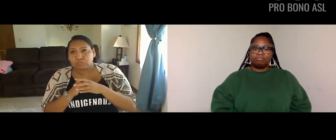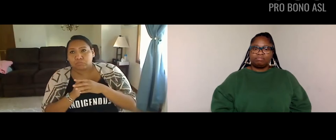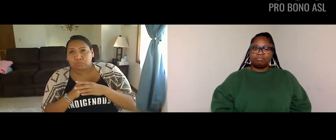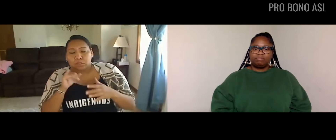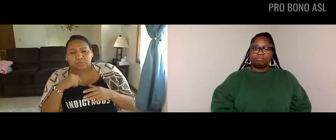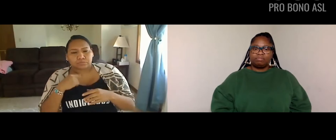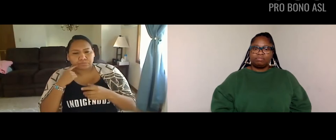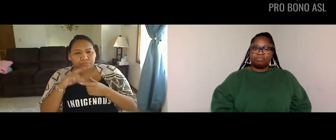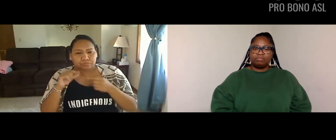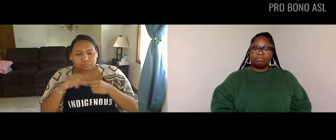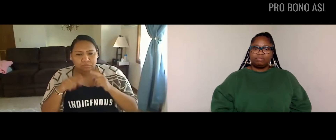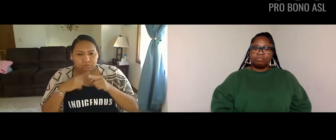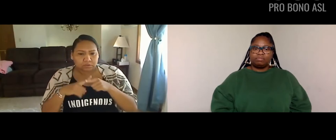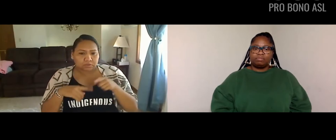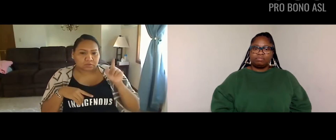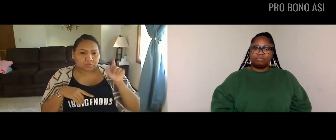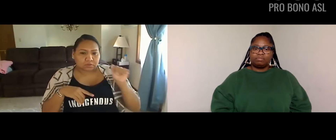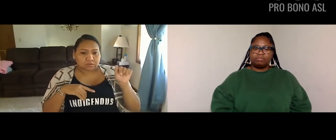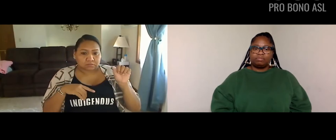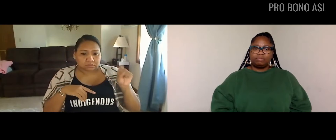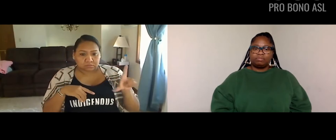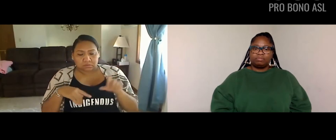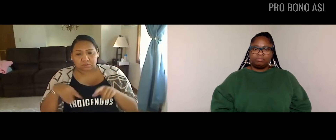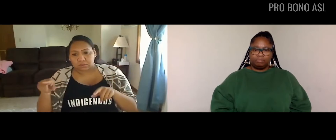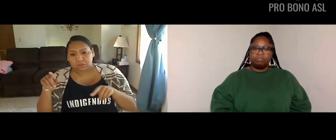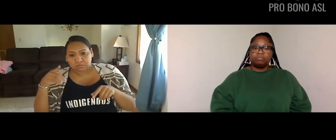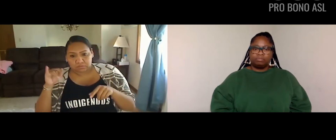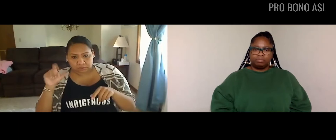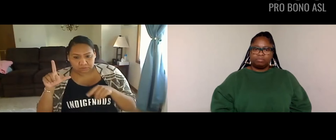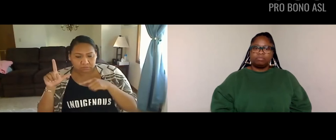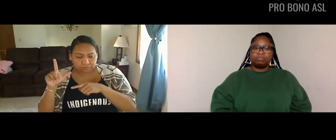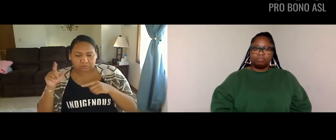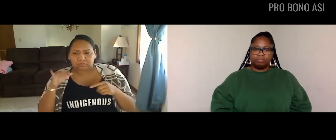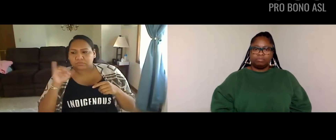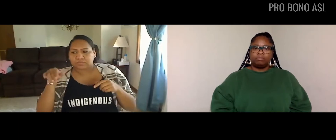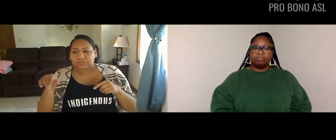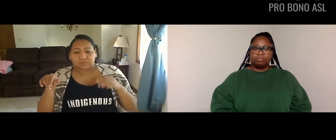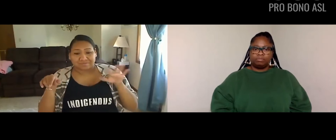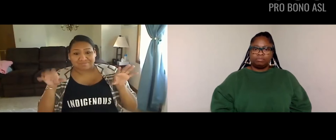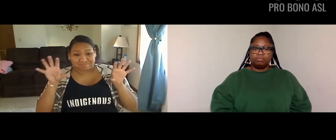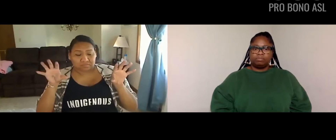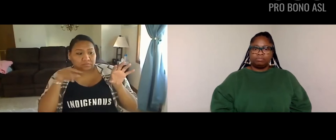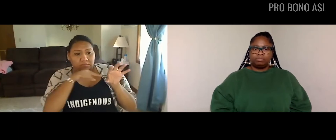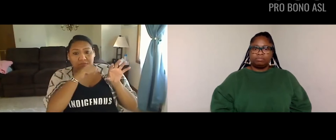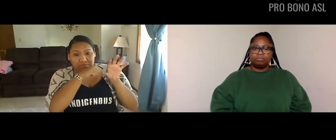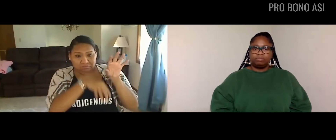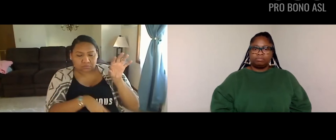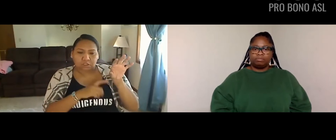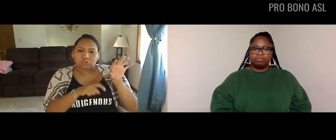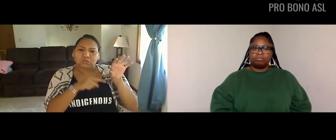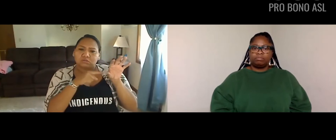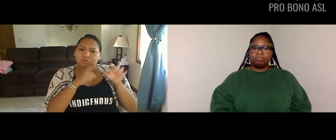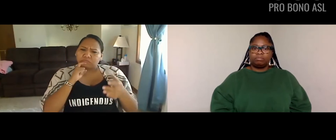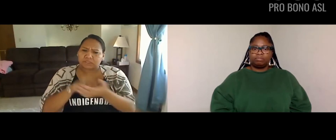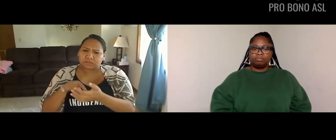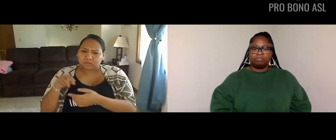of course. And I think I was talking about ASL and Indigenous